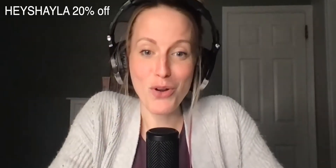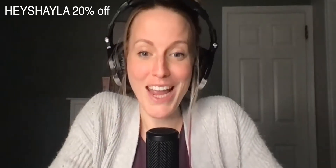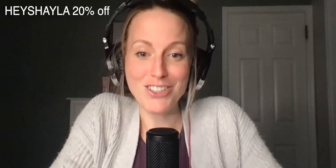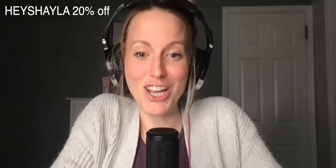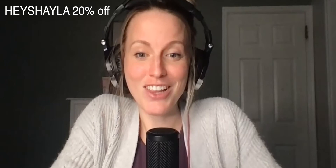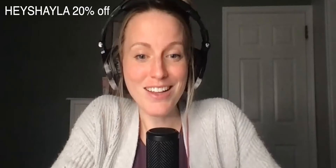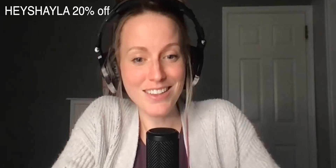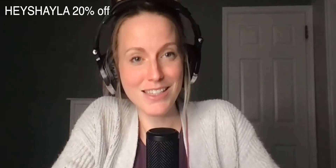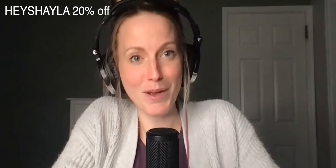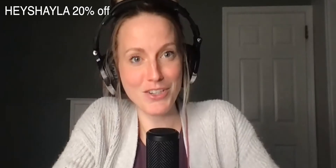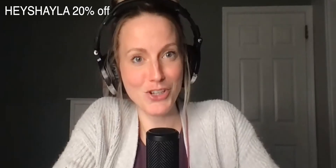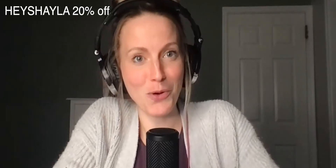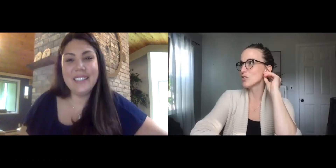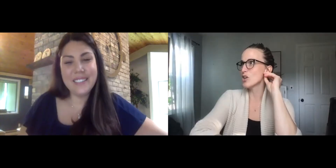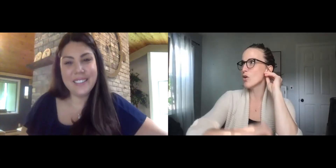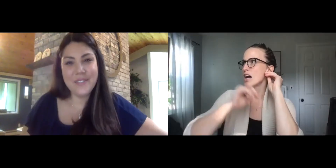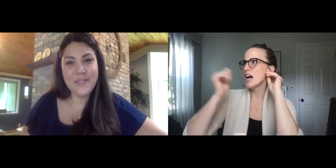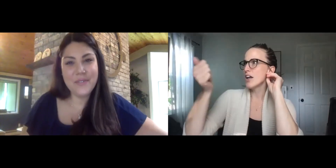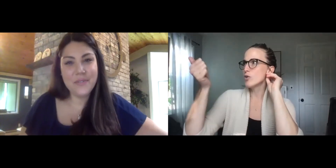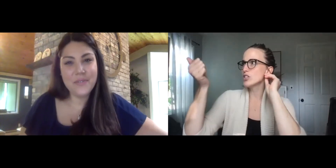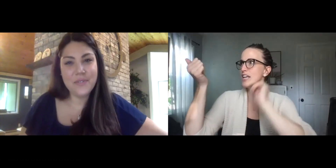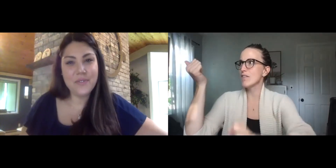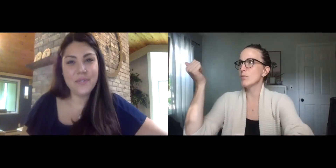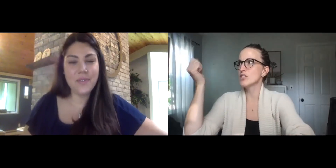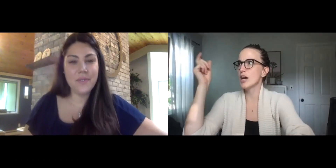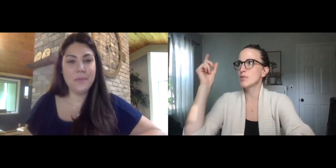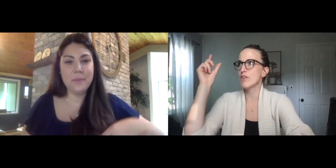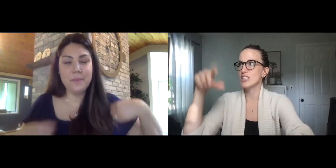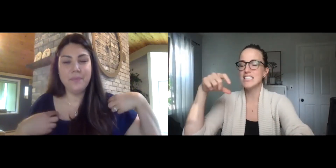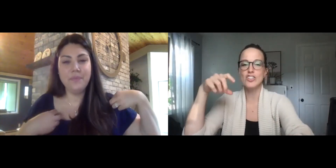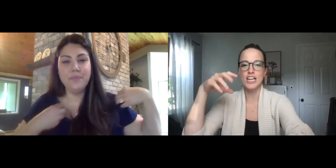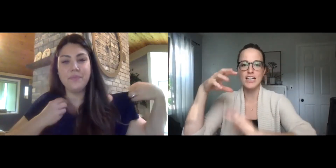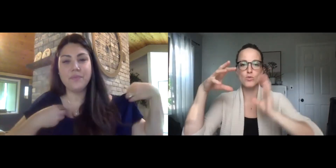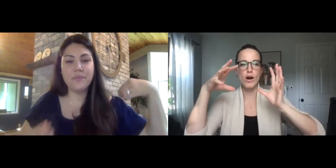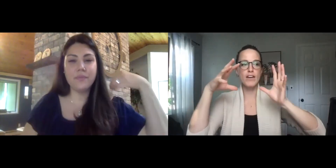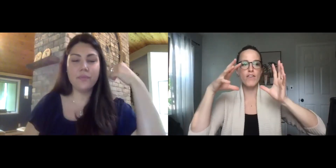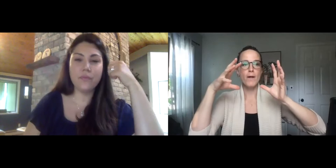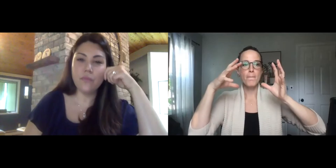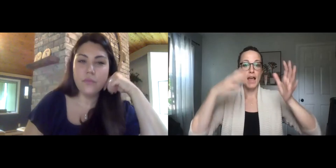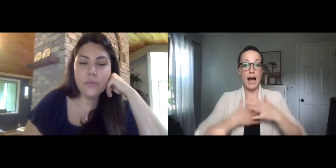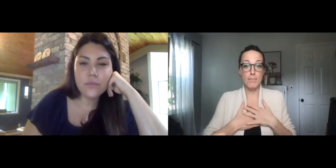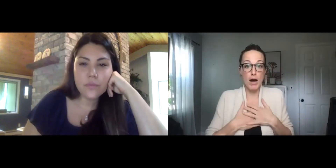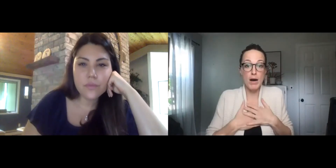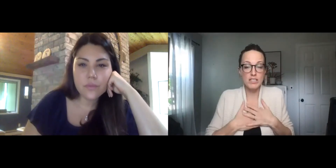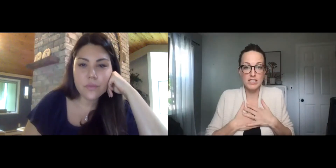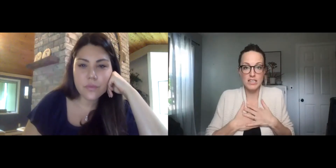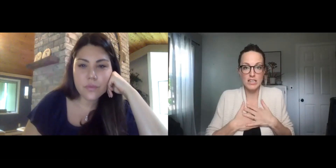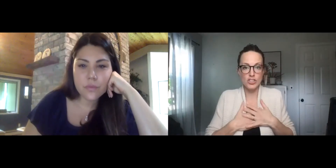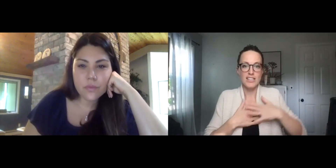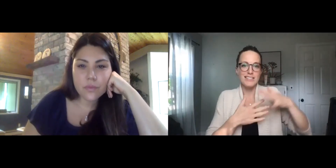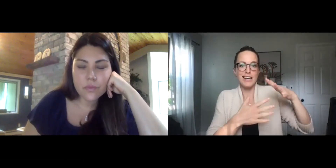with code Hey Shayla. Let's get back to the show. So another question that came from Instagram as far as teaching is, what if mom wants